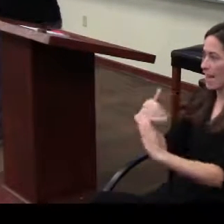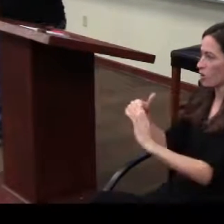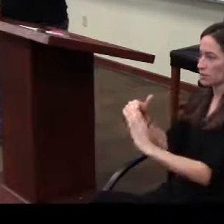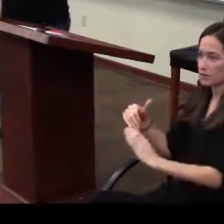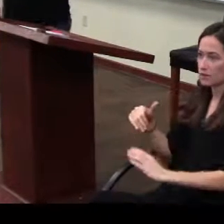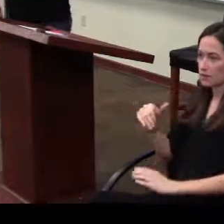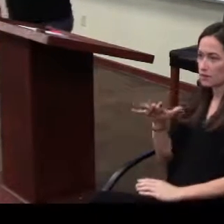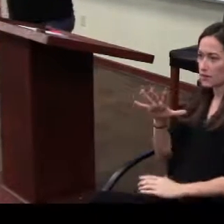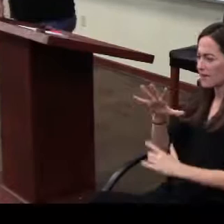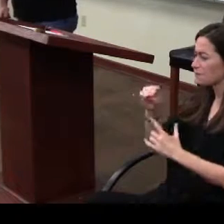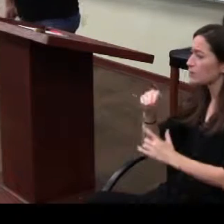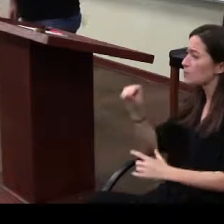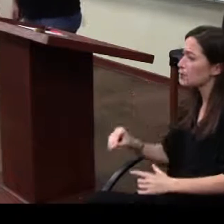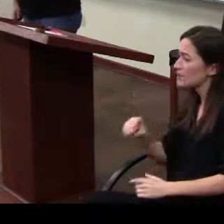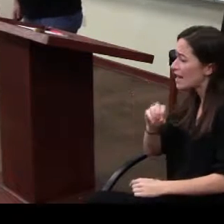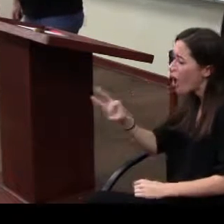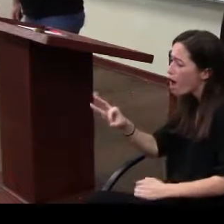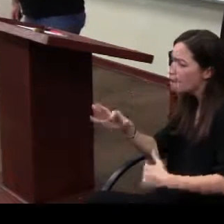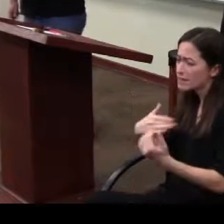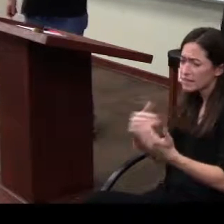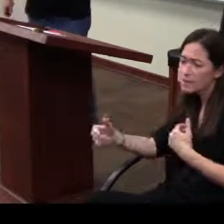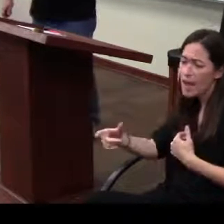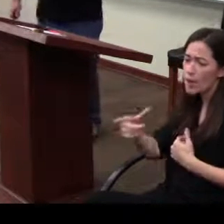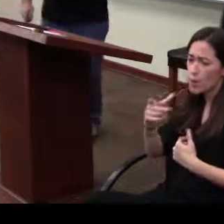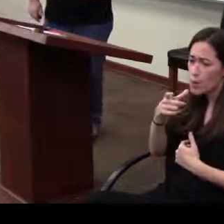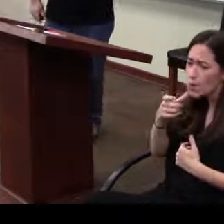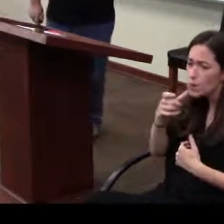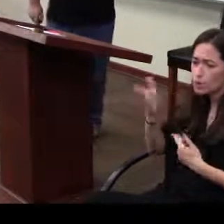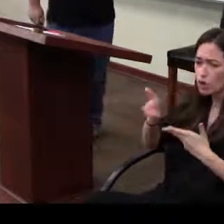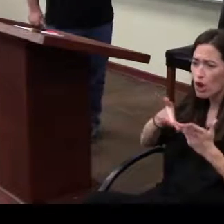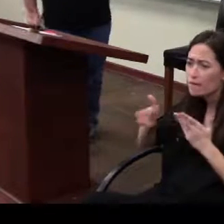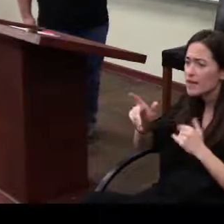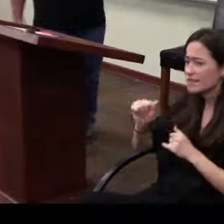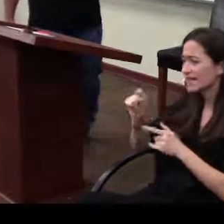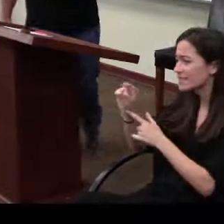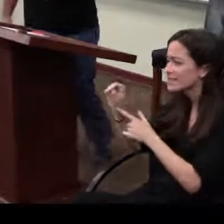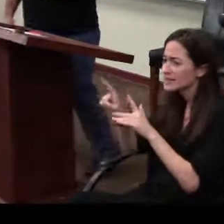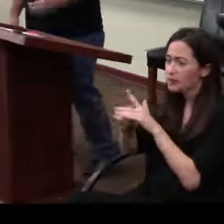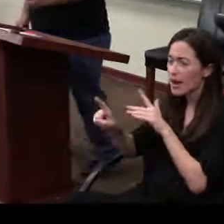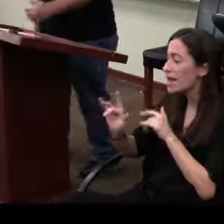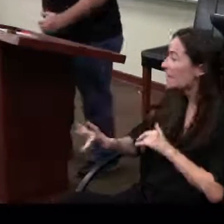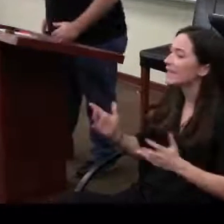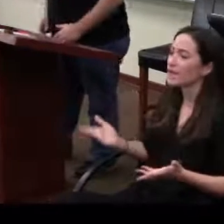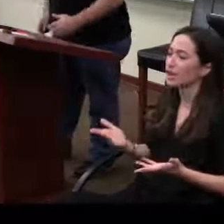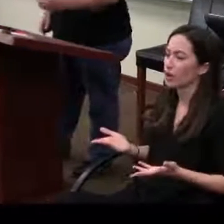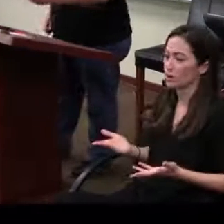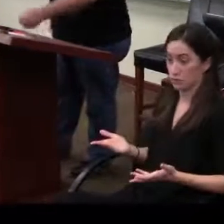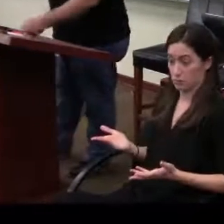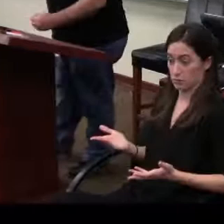like 50% off, regardless of your carrier. Click here. That stuff happens when